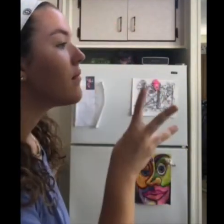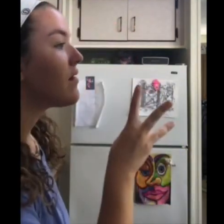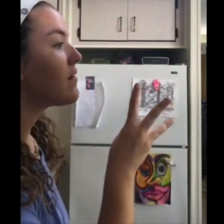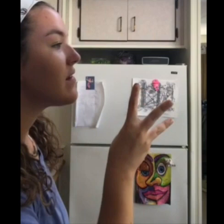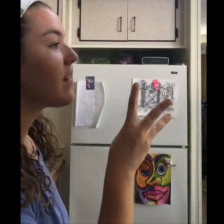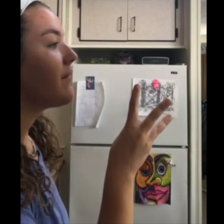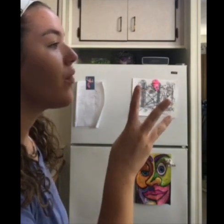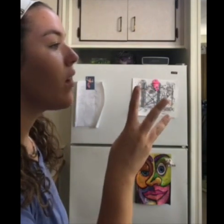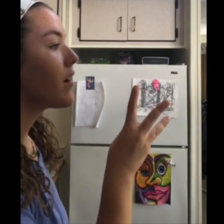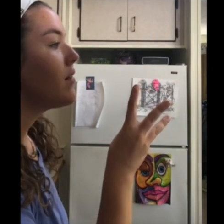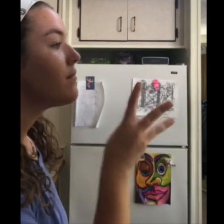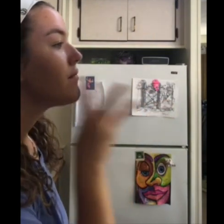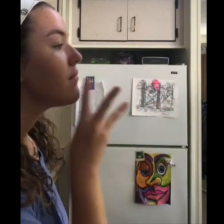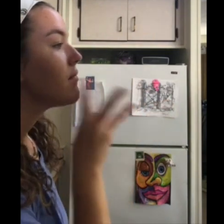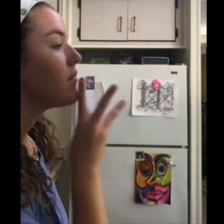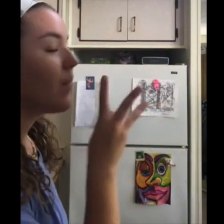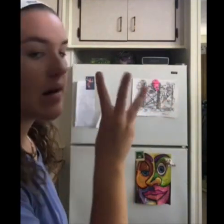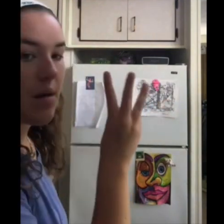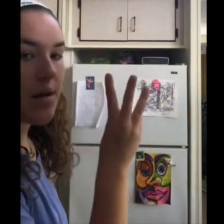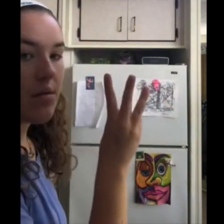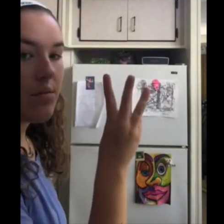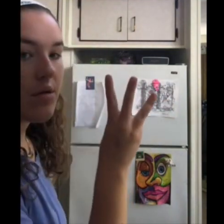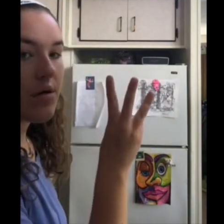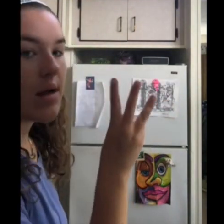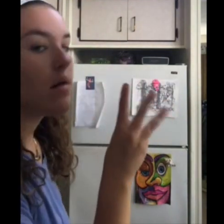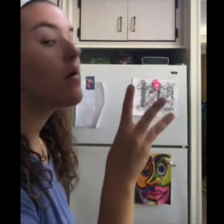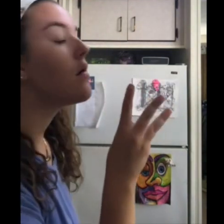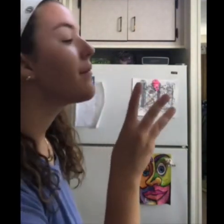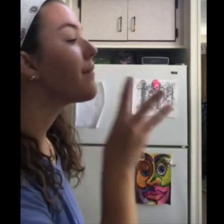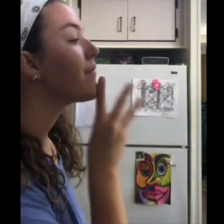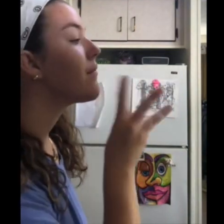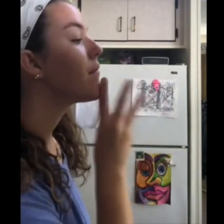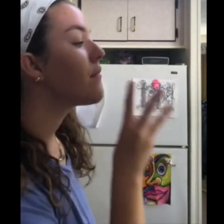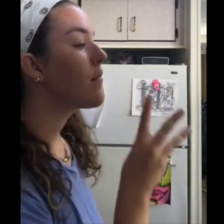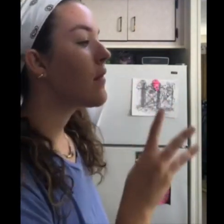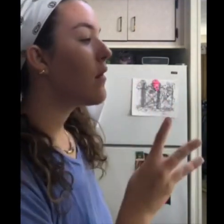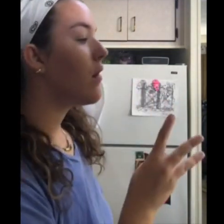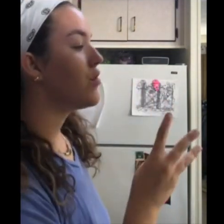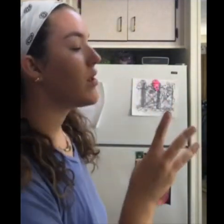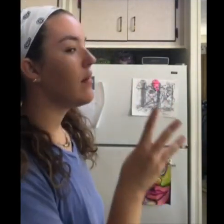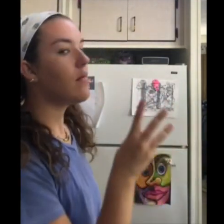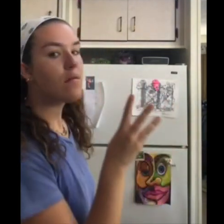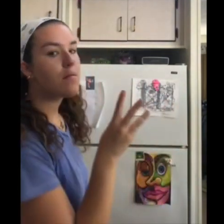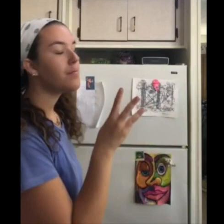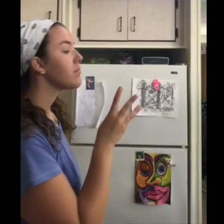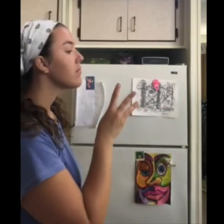This is the sign for water. You make a W with your hand and go. Ocean is,